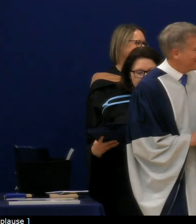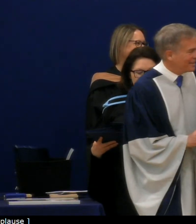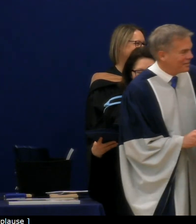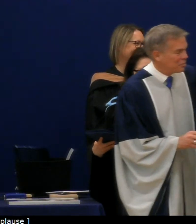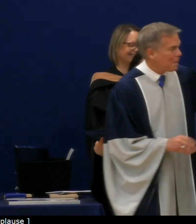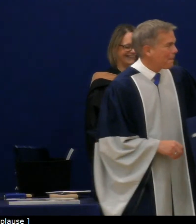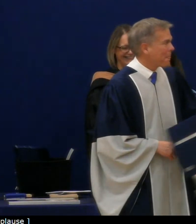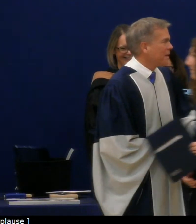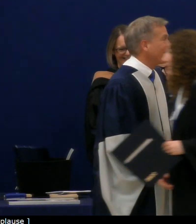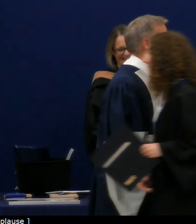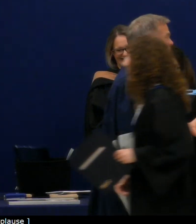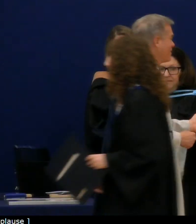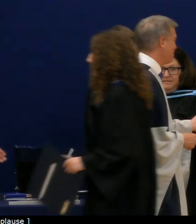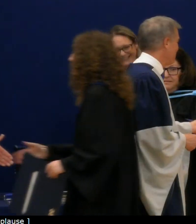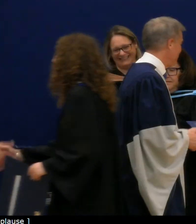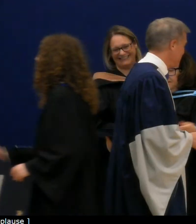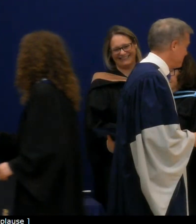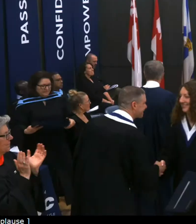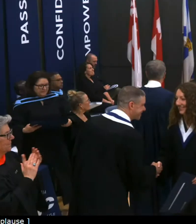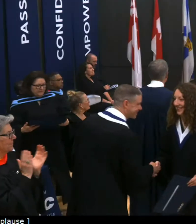Abigail Ketty Sabin.